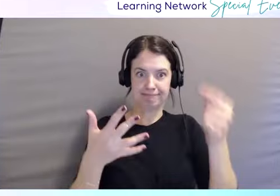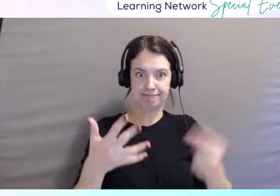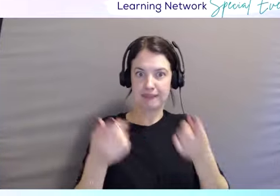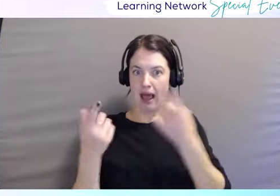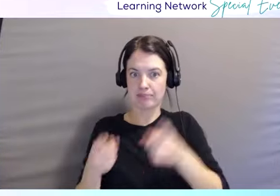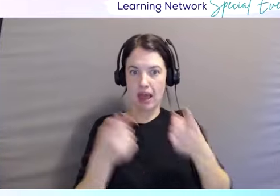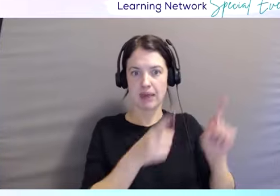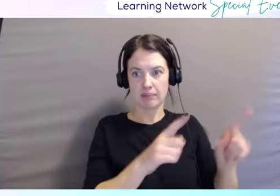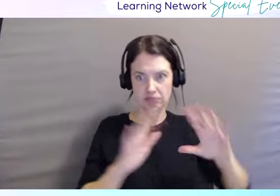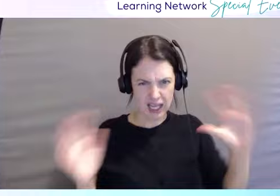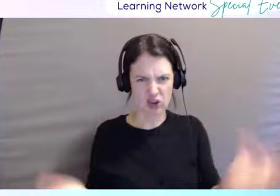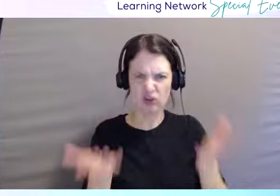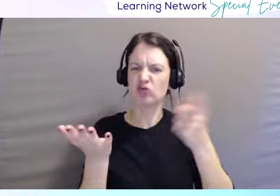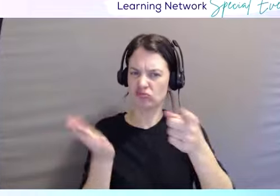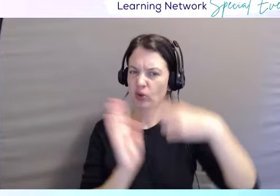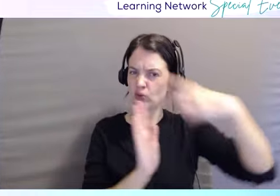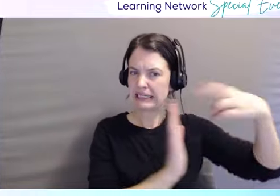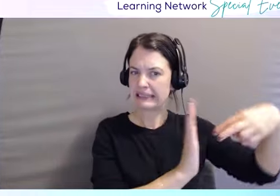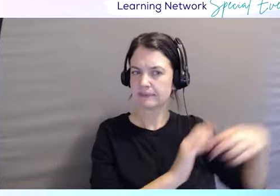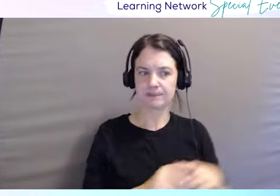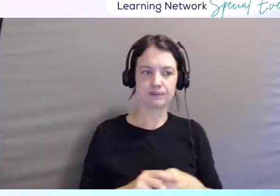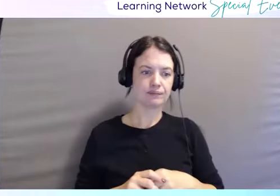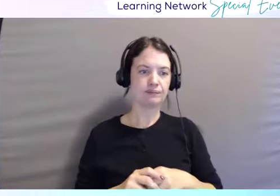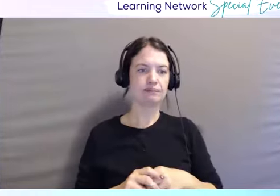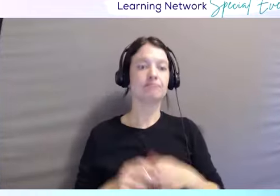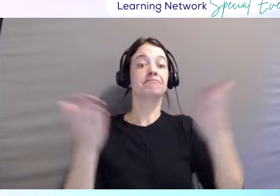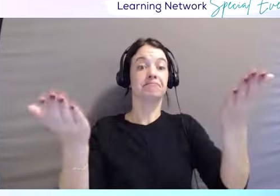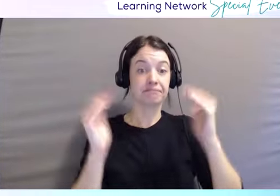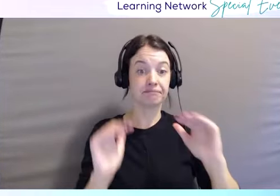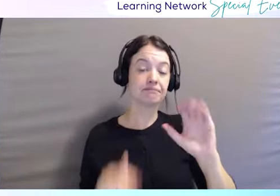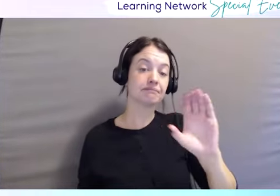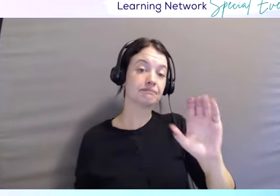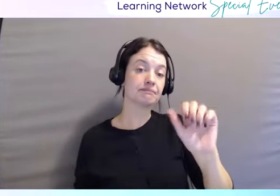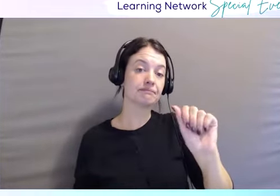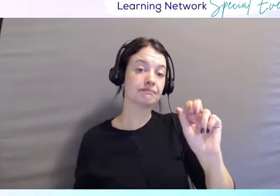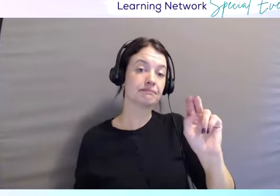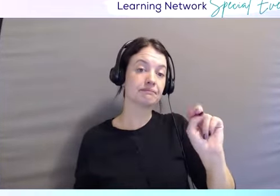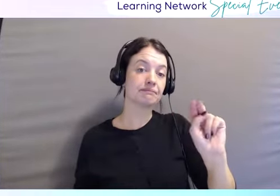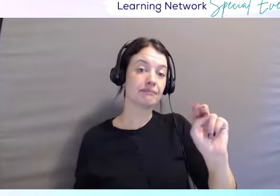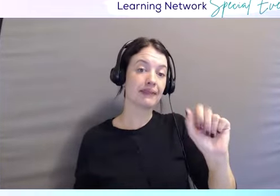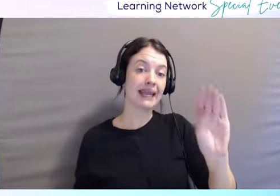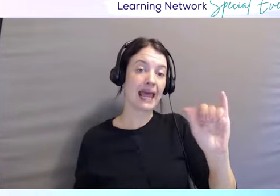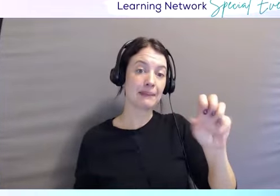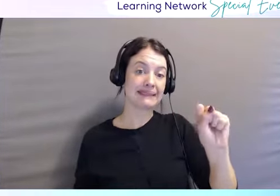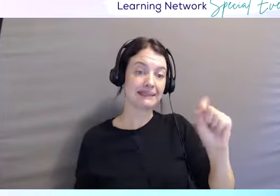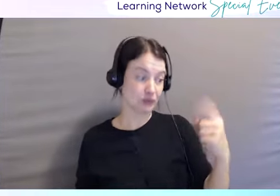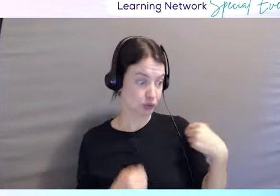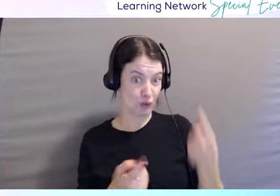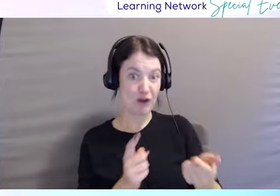on that. Cannabis, I've already said, is legal. We're in our 7th year now of